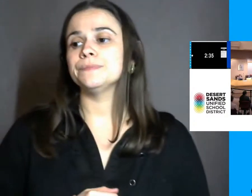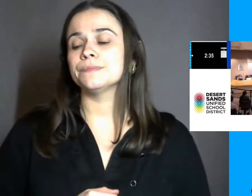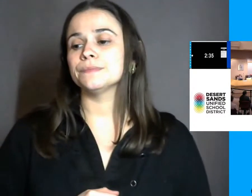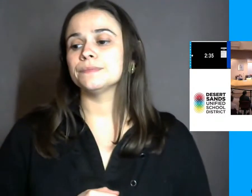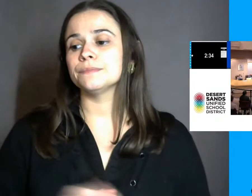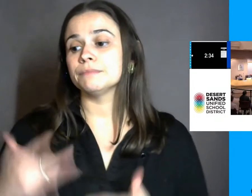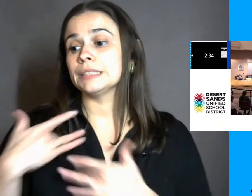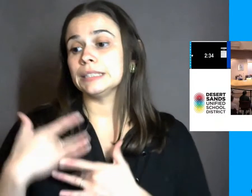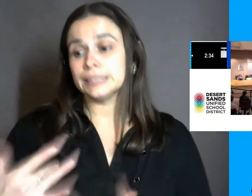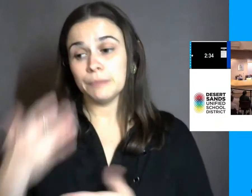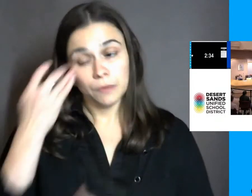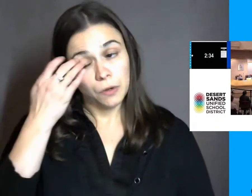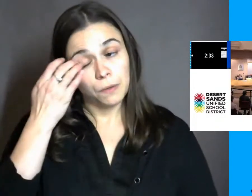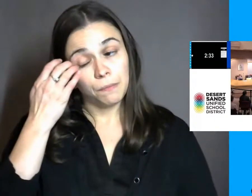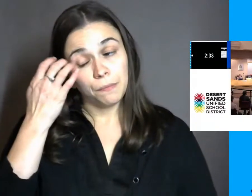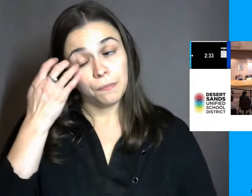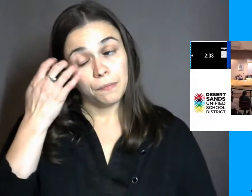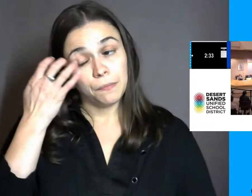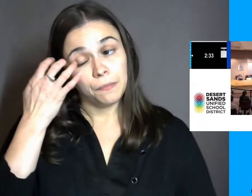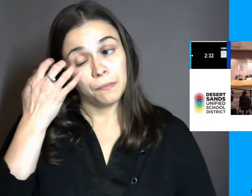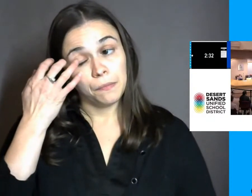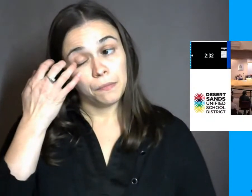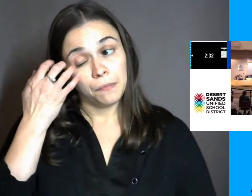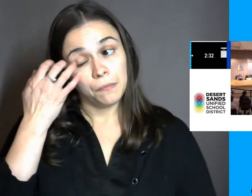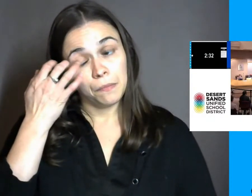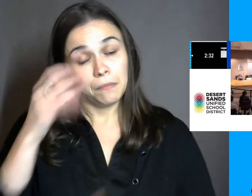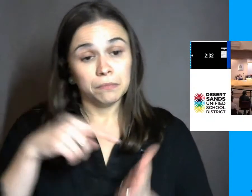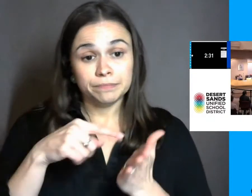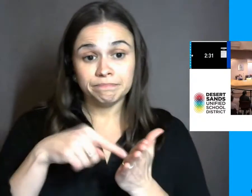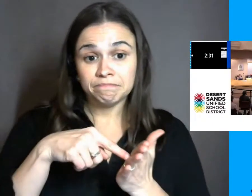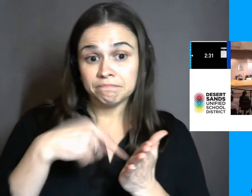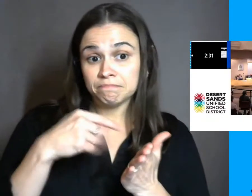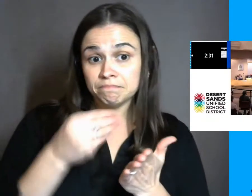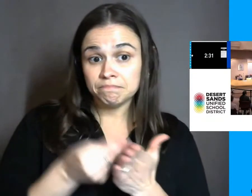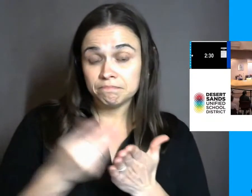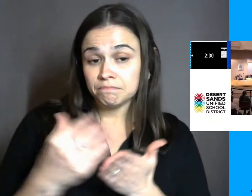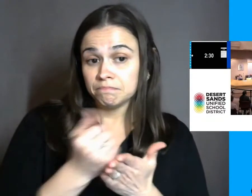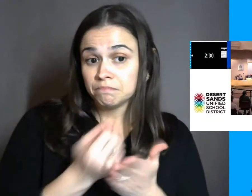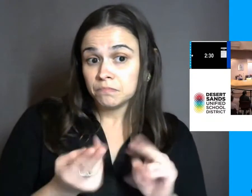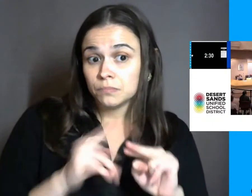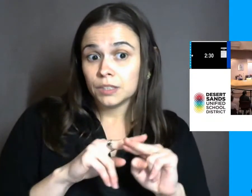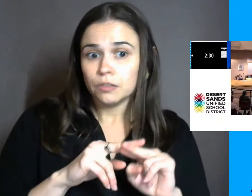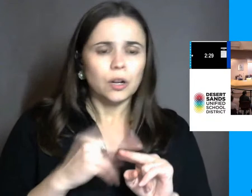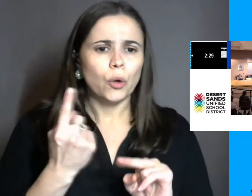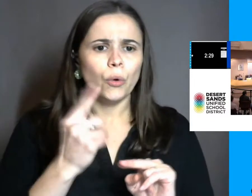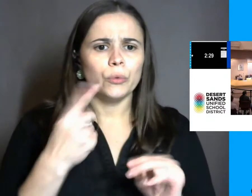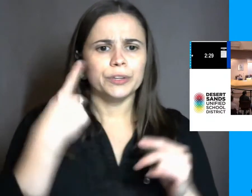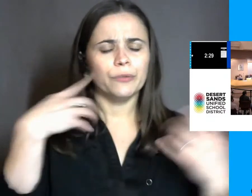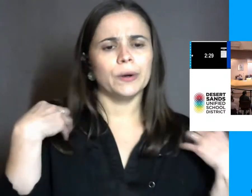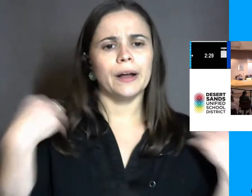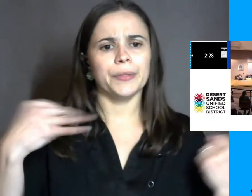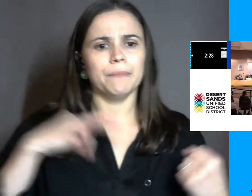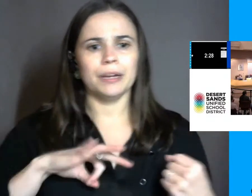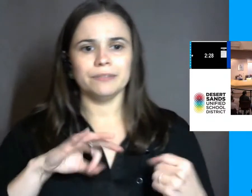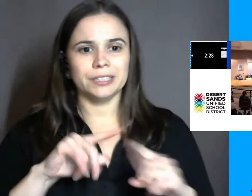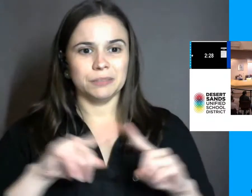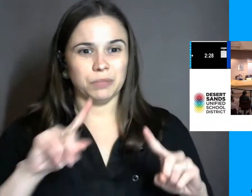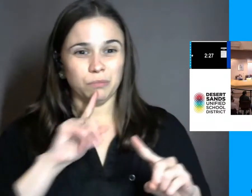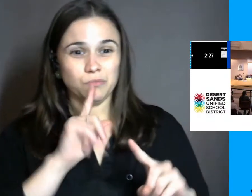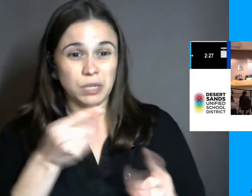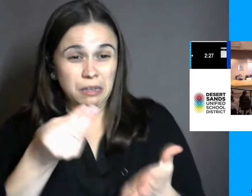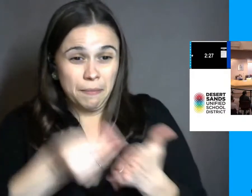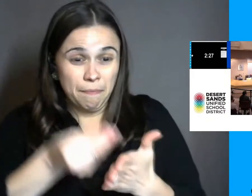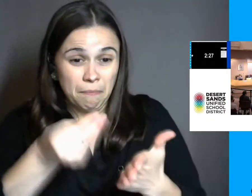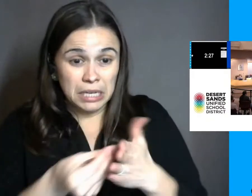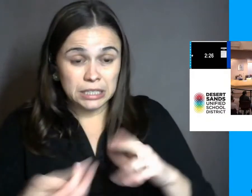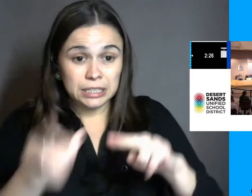of health and benefits. But other than that, we don't really ever see an extra cent to say we really got a raise to help